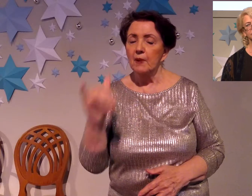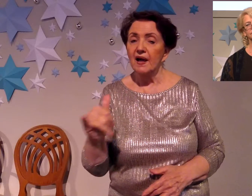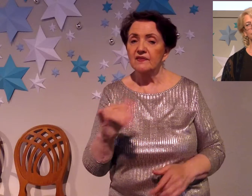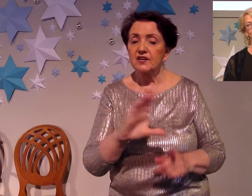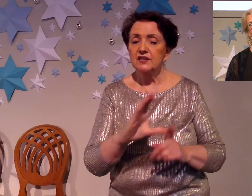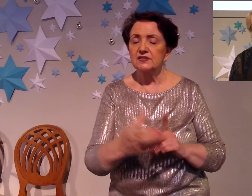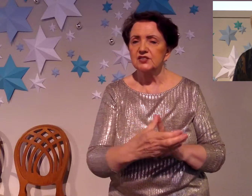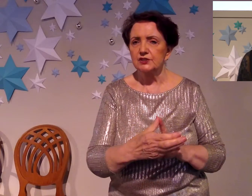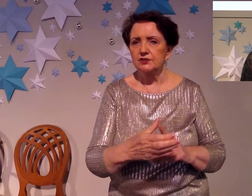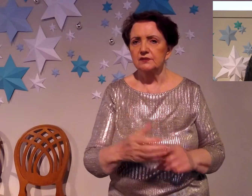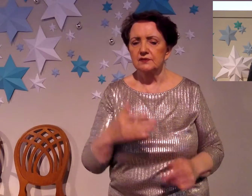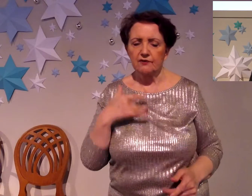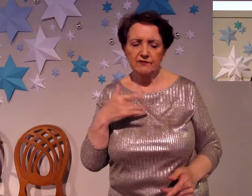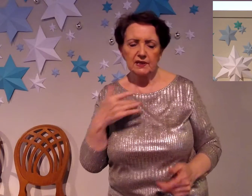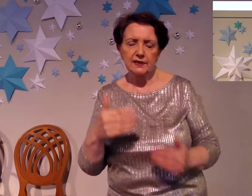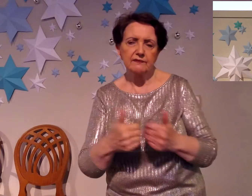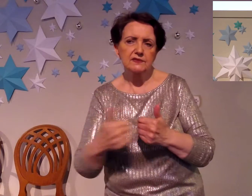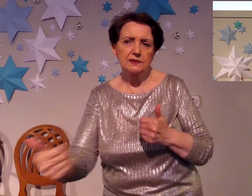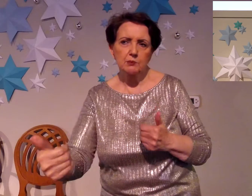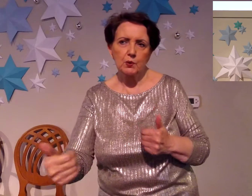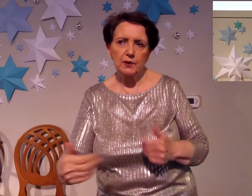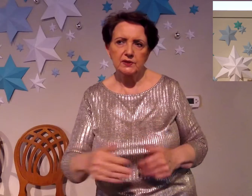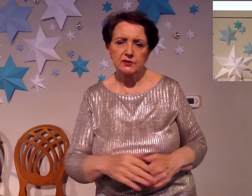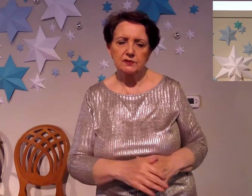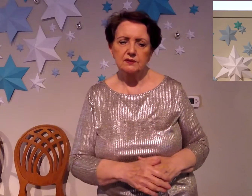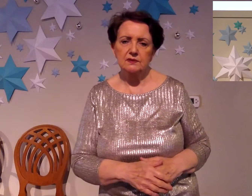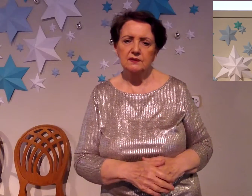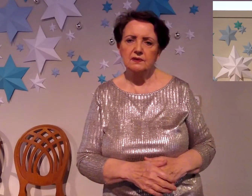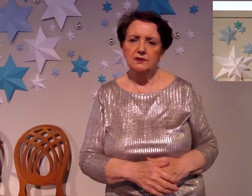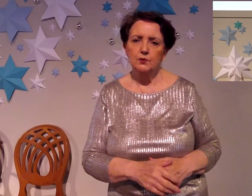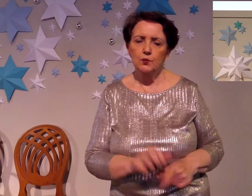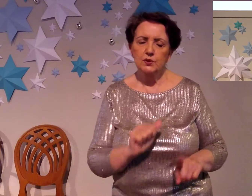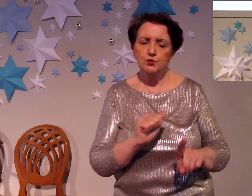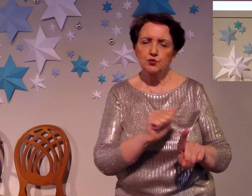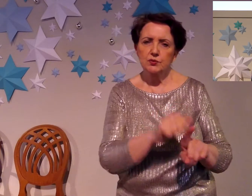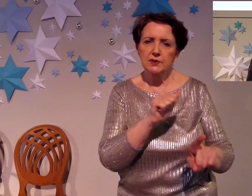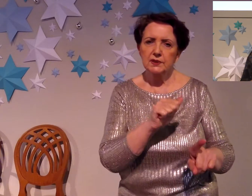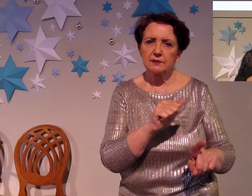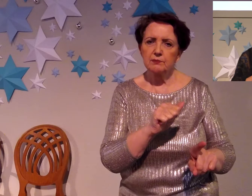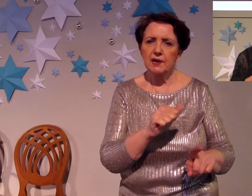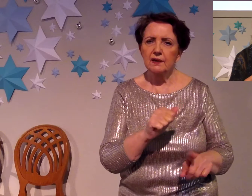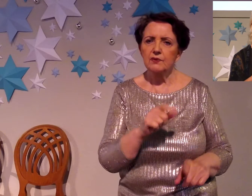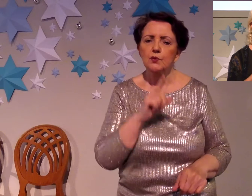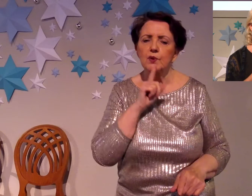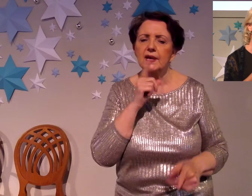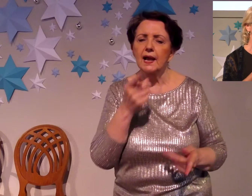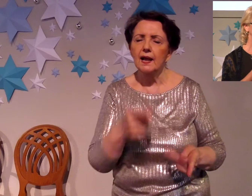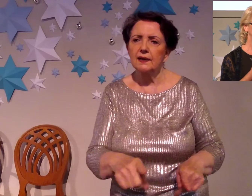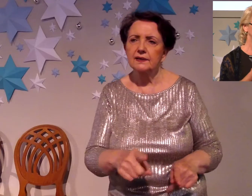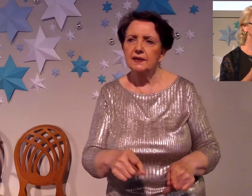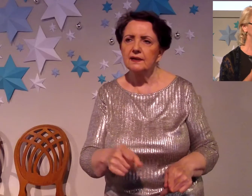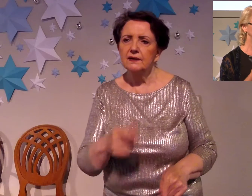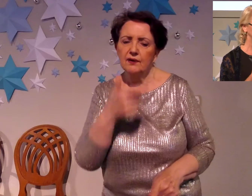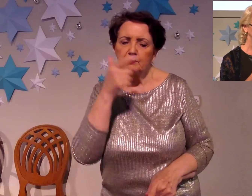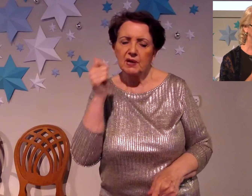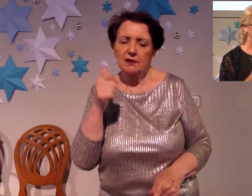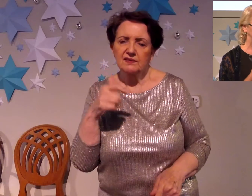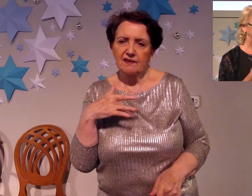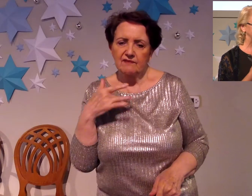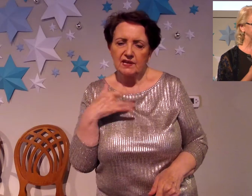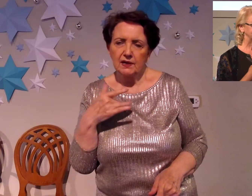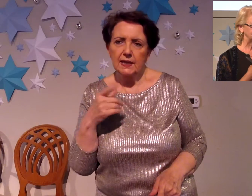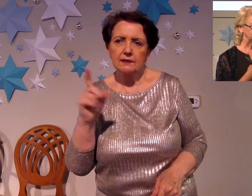our sense of separation. We're seduced by the reality of the fact that because I feel it, it must be